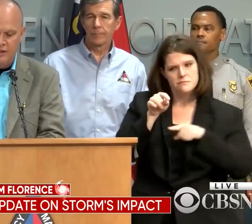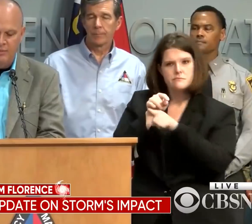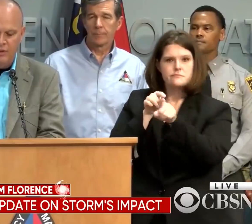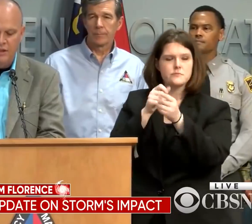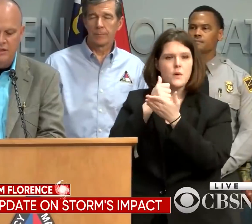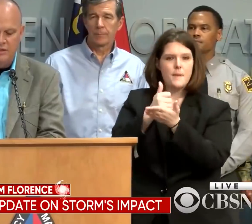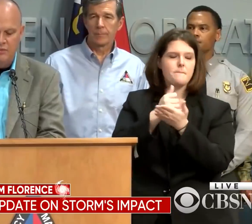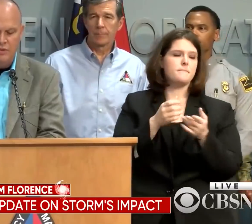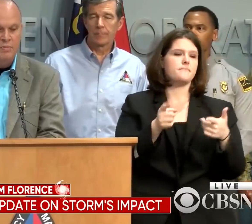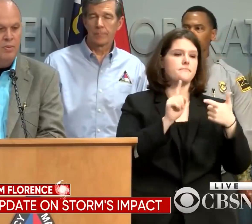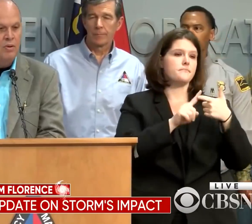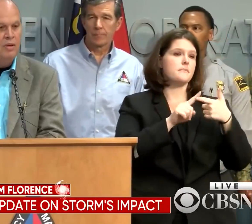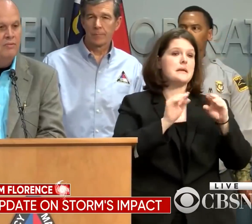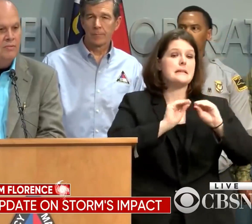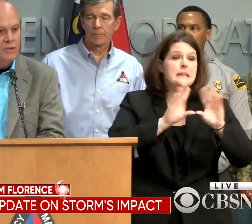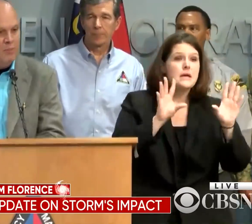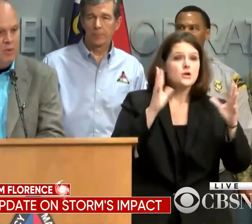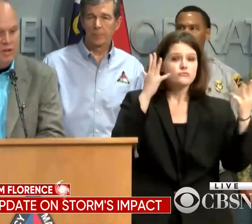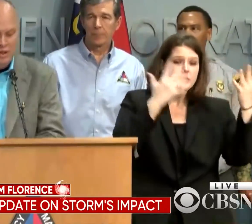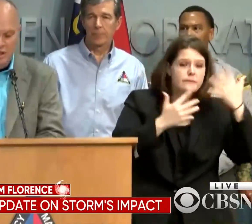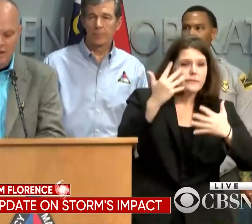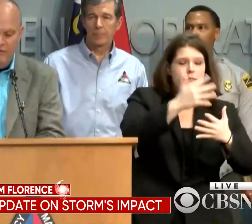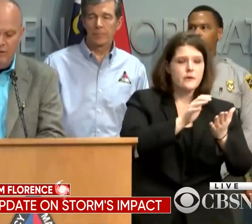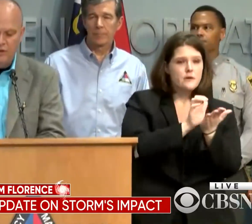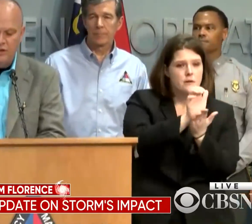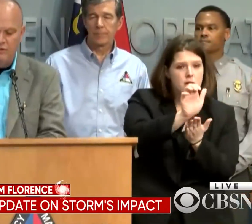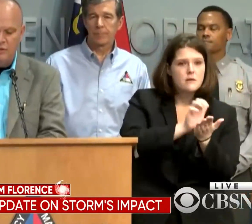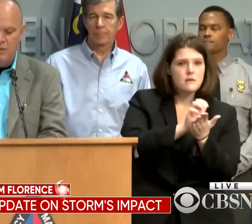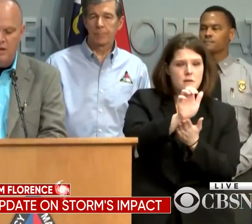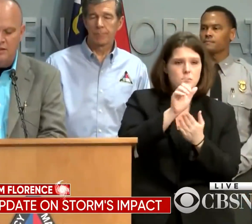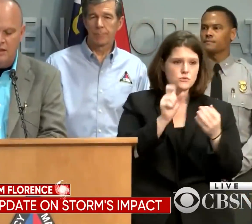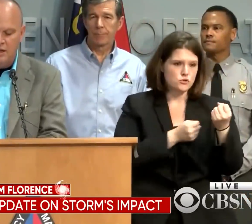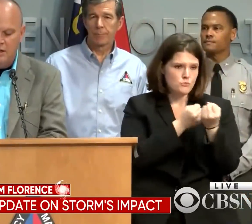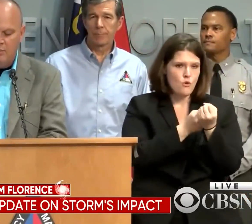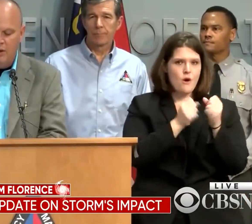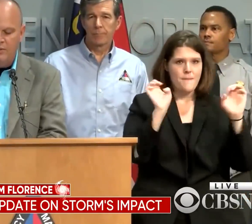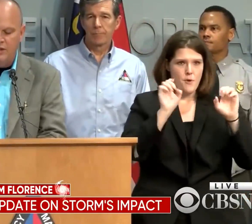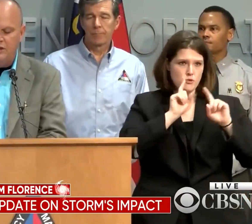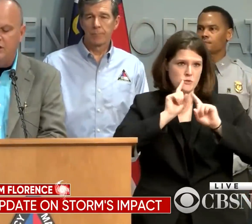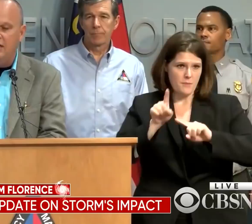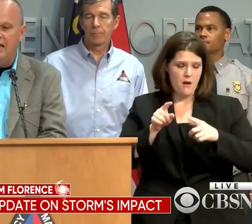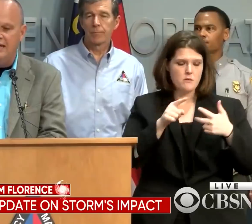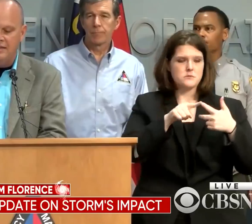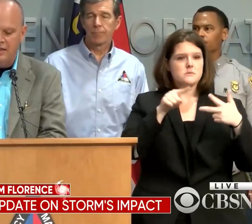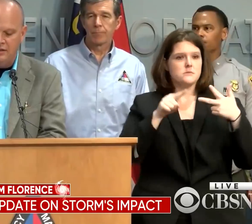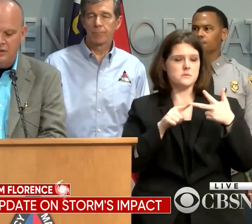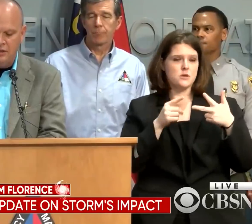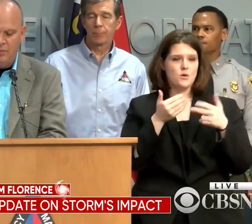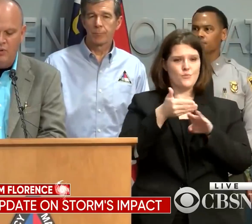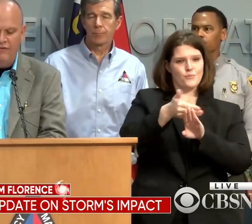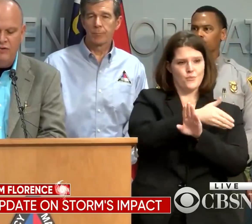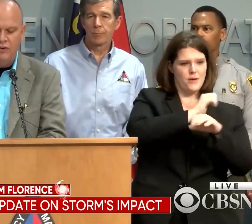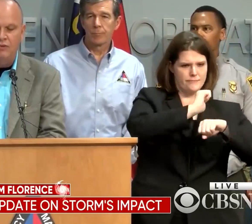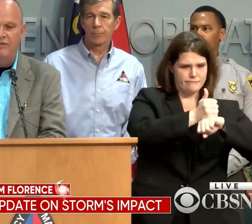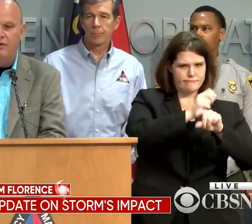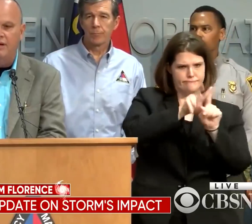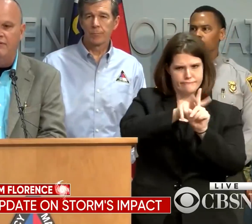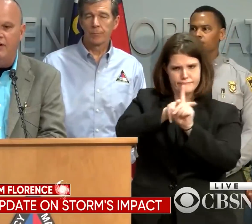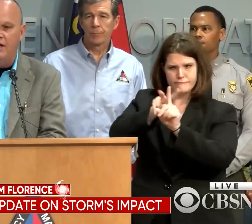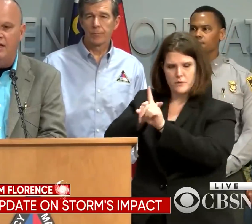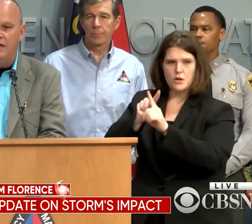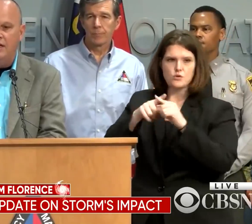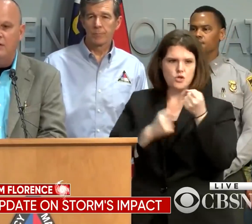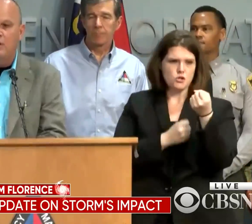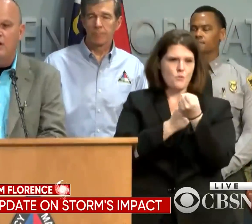of trees and debris in support of emergency response, pre-positioning assets to support future